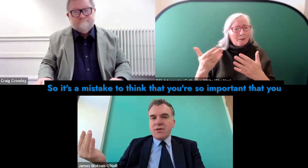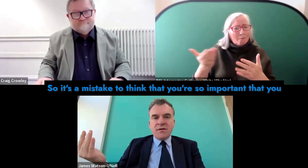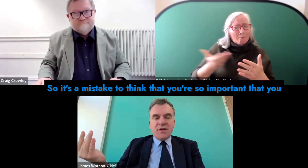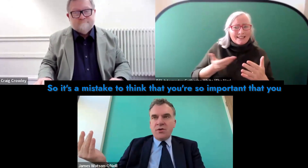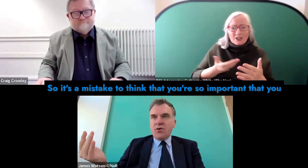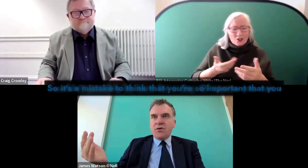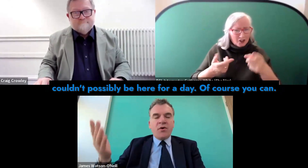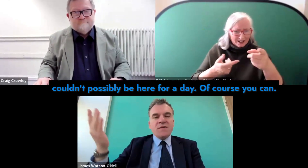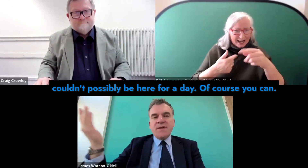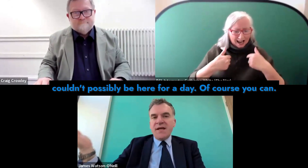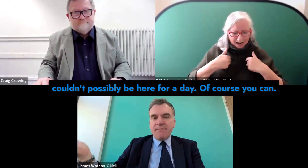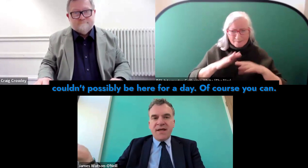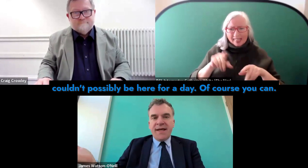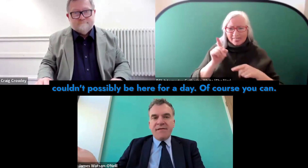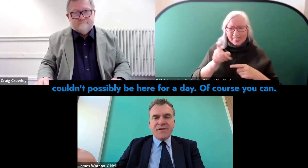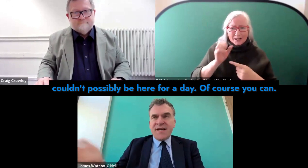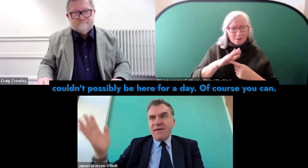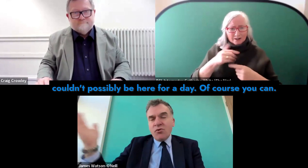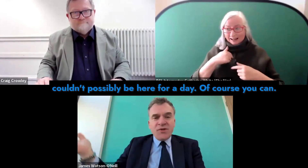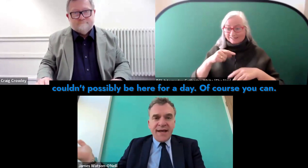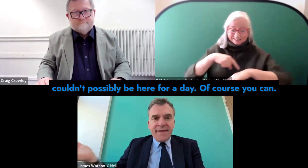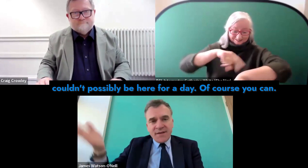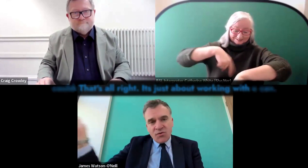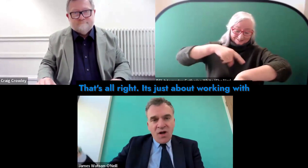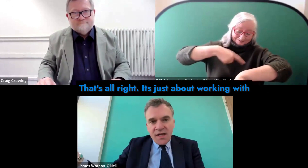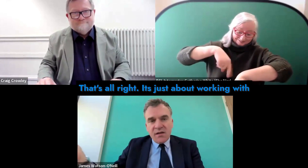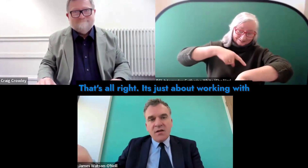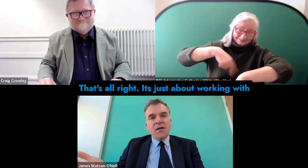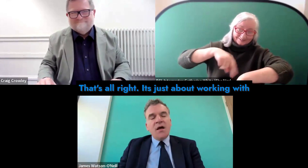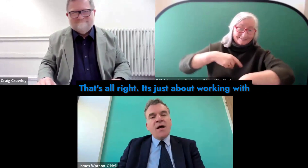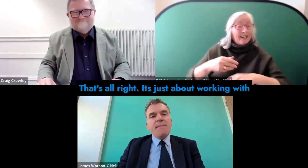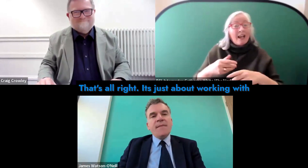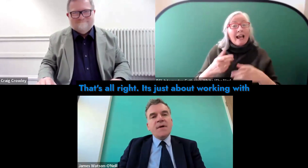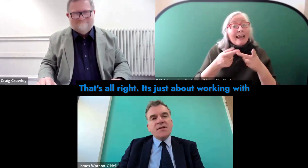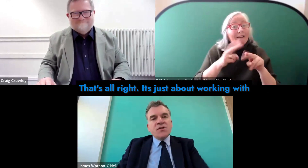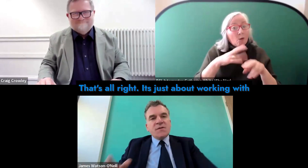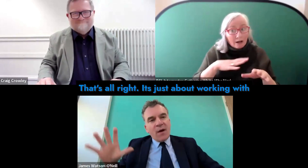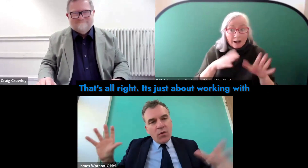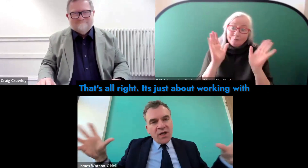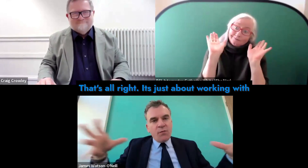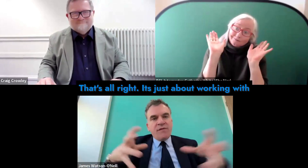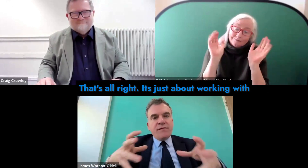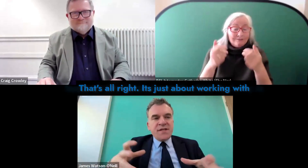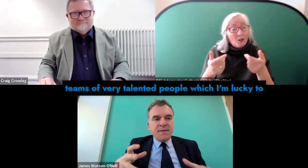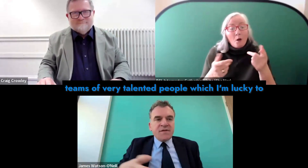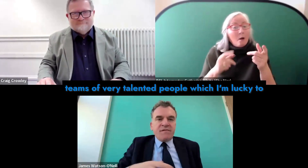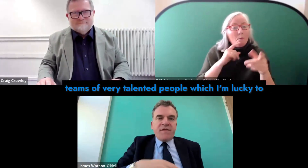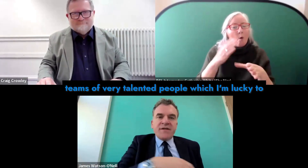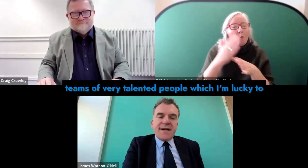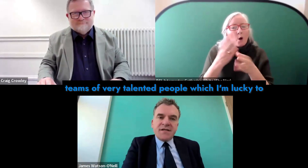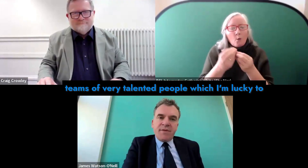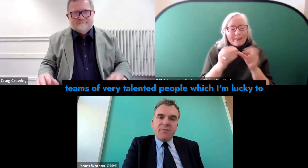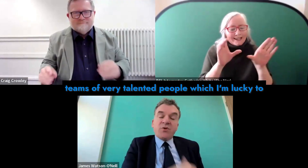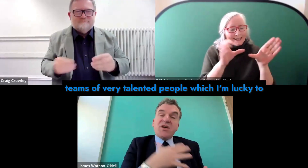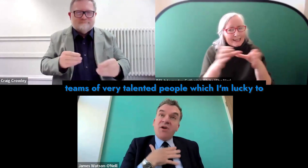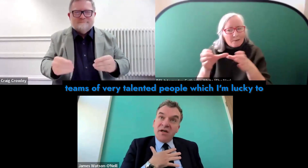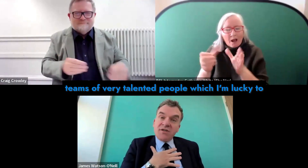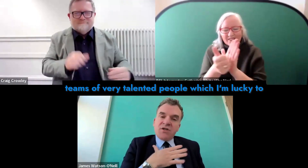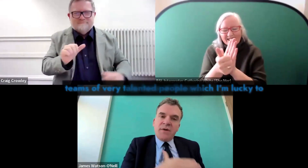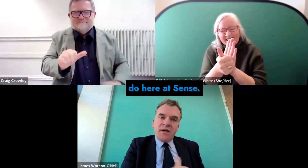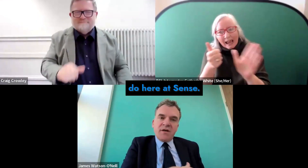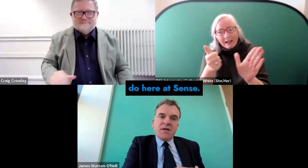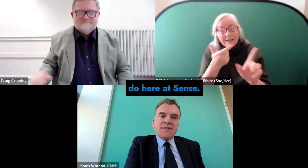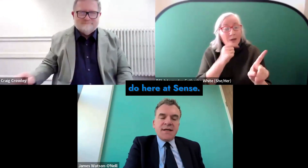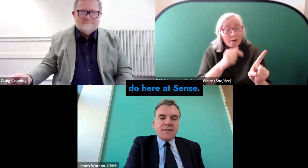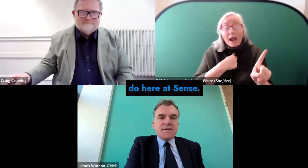so important that you couldn't possibly be here for a day. Of course you can, that's all right. It's just about working with teams of very talented people, which I'm